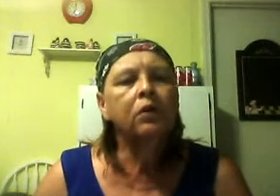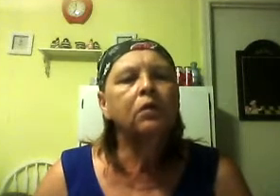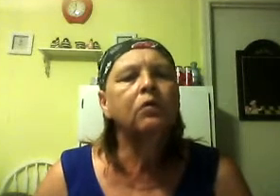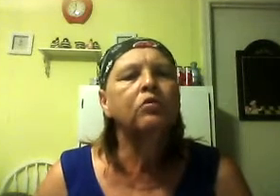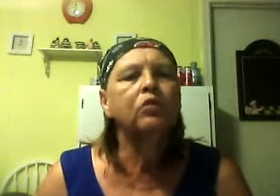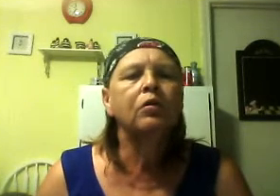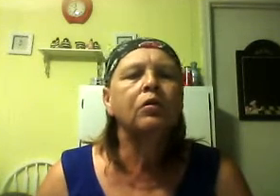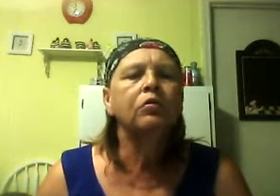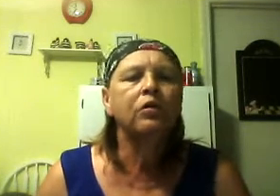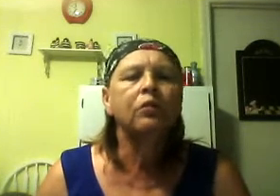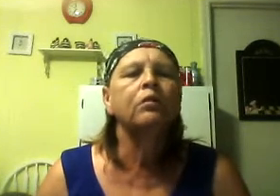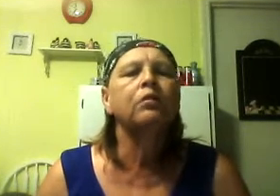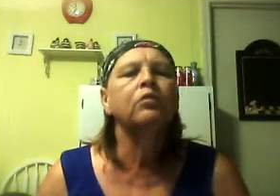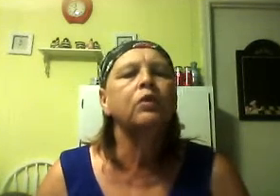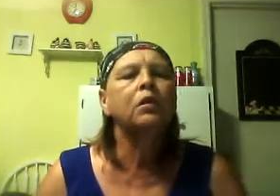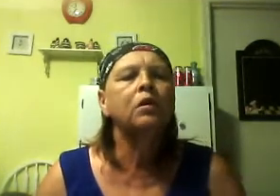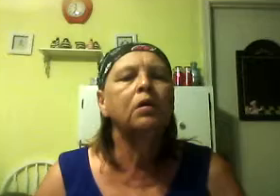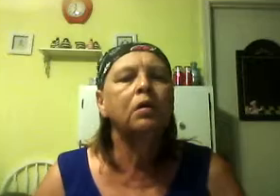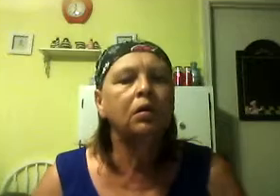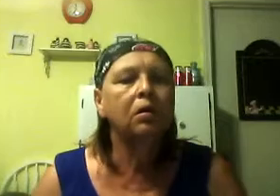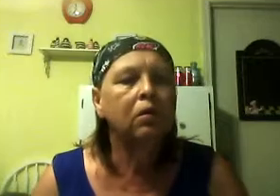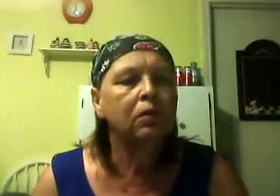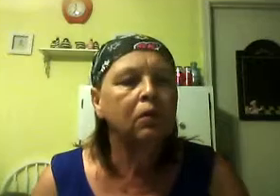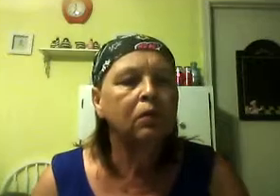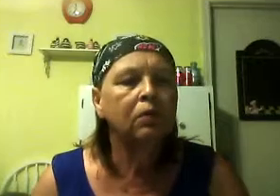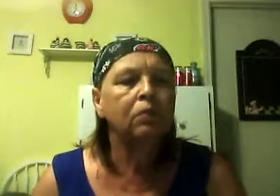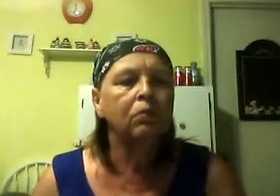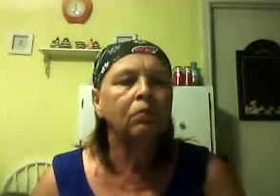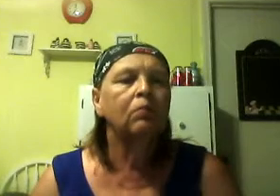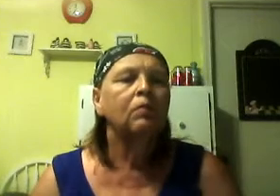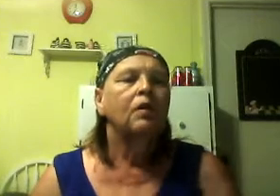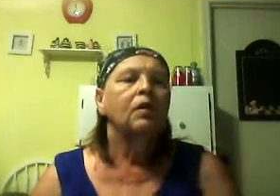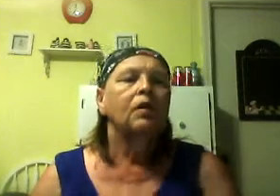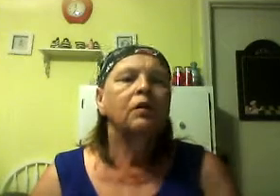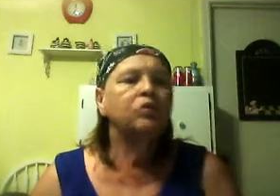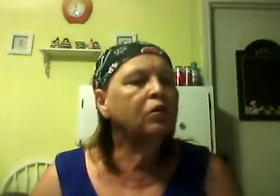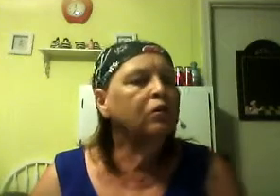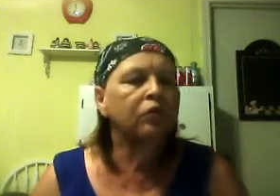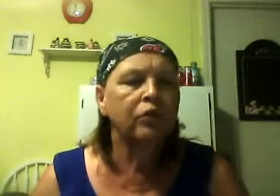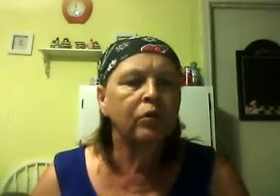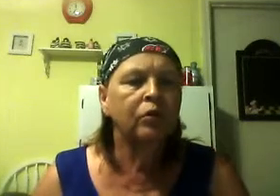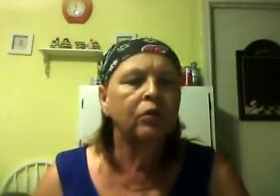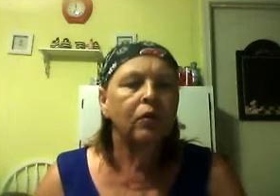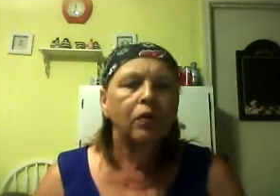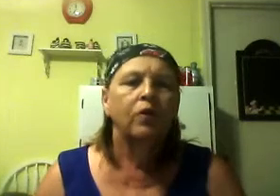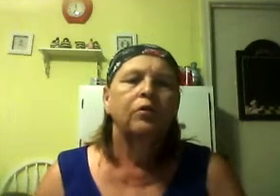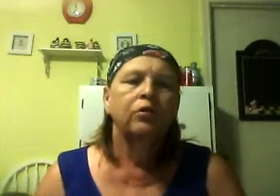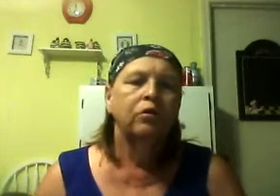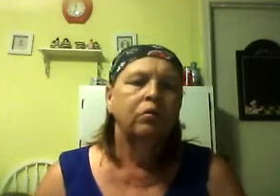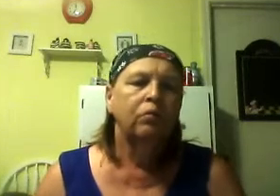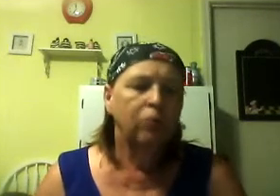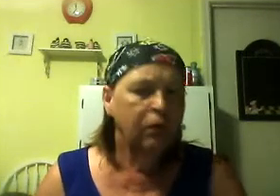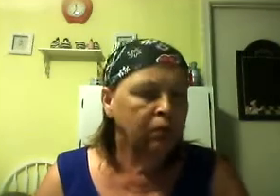reality or just a dream? I just know you